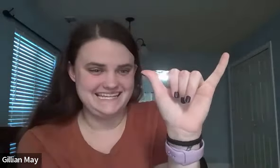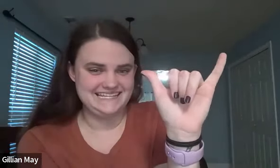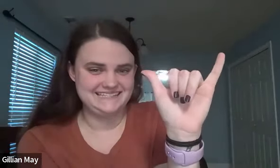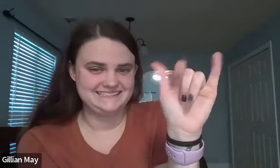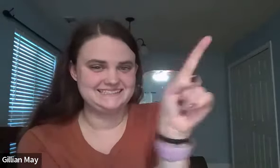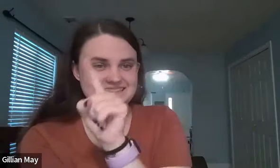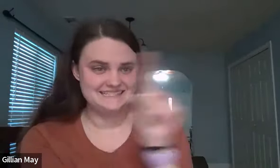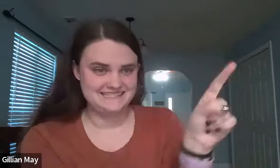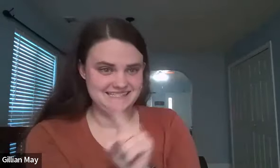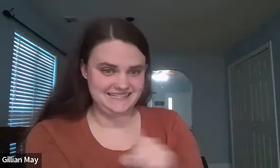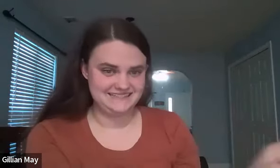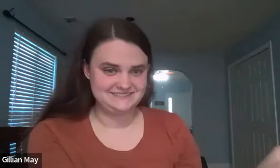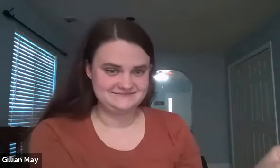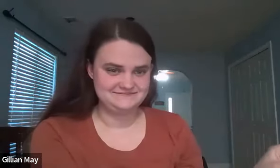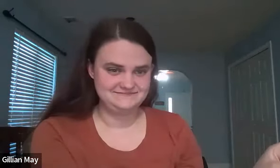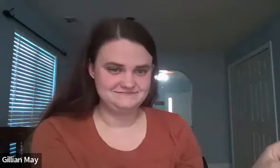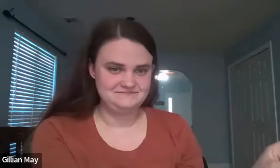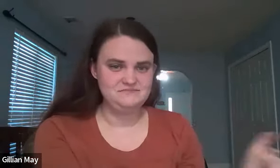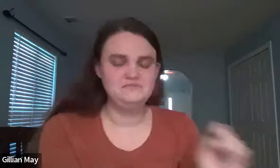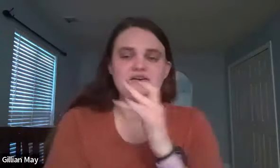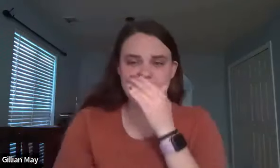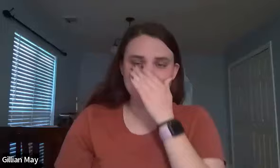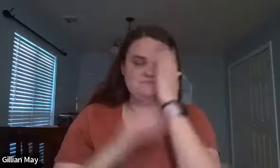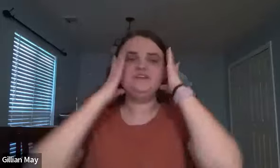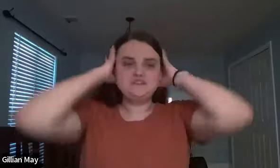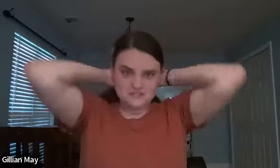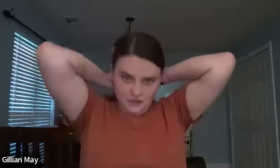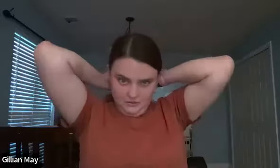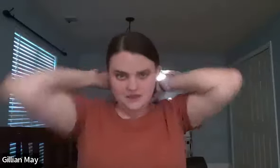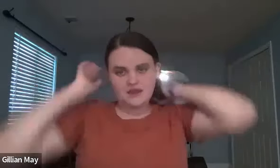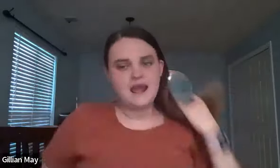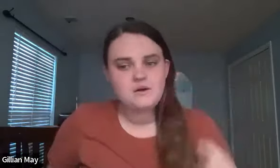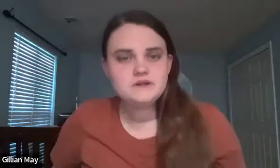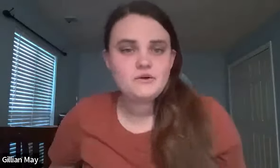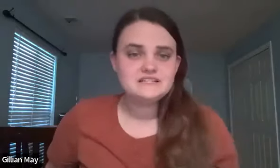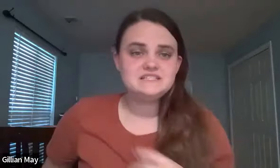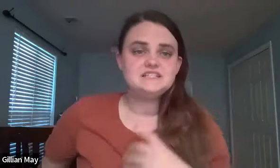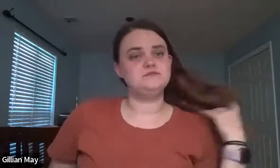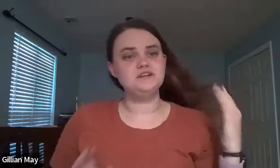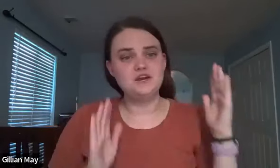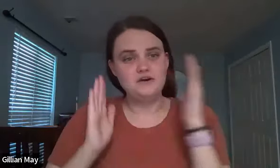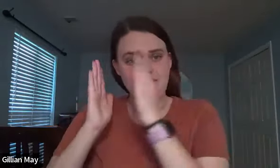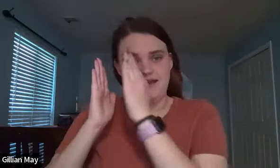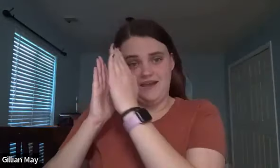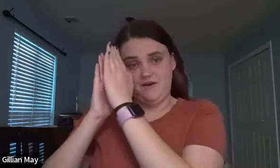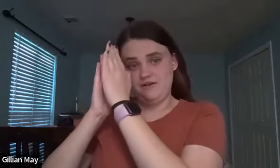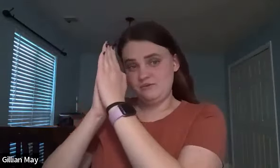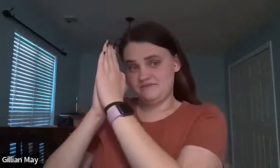Z. Z. Okay. So now what we're going to do is we're going to go all the way